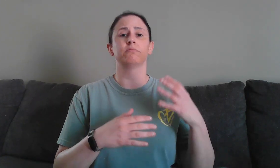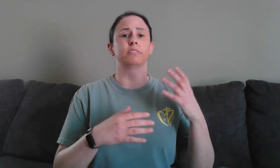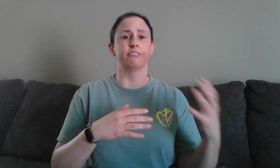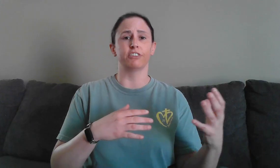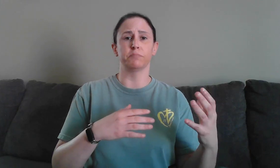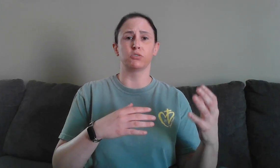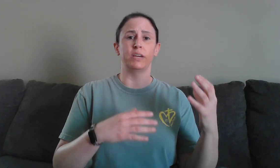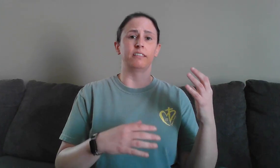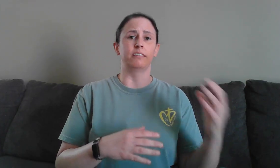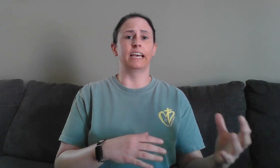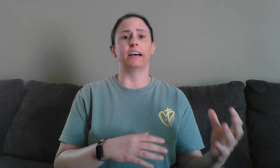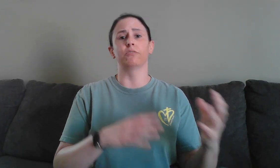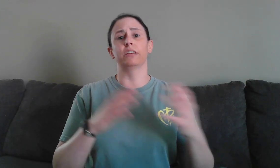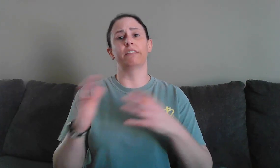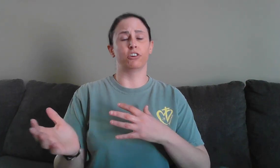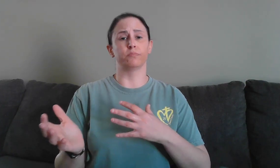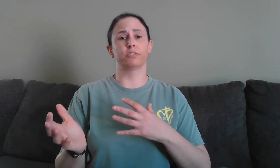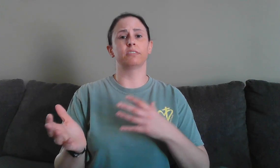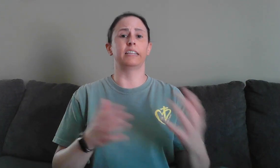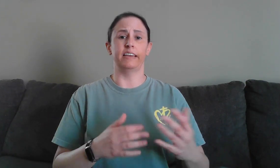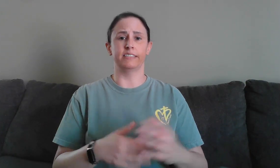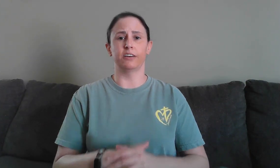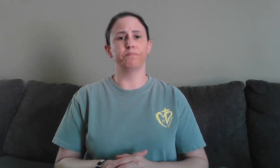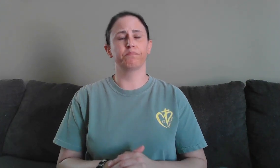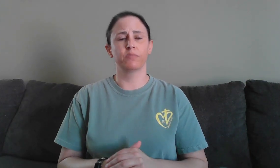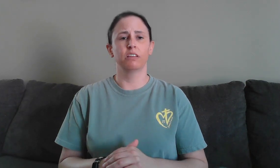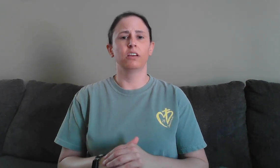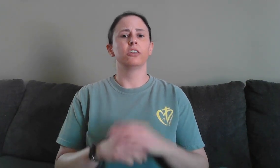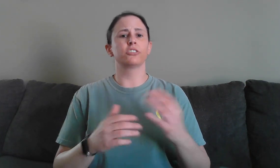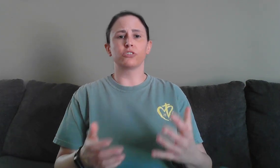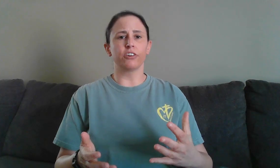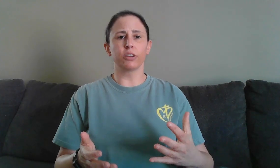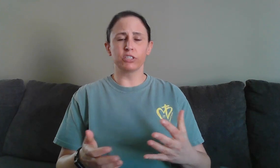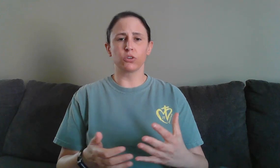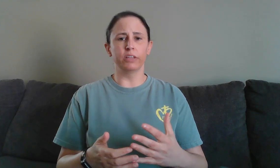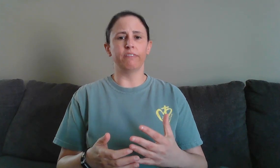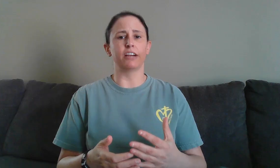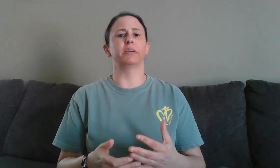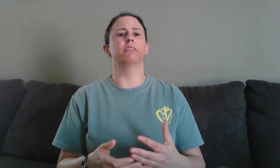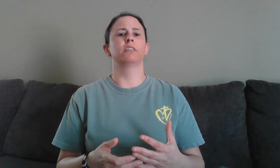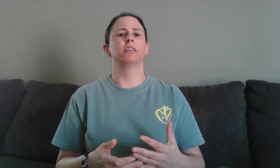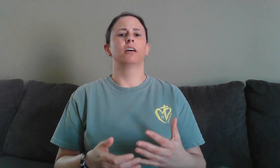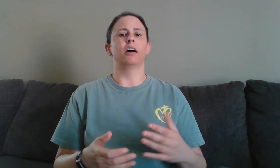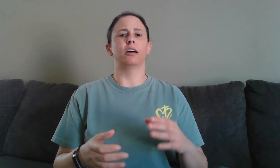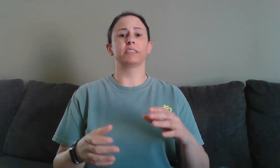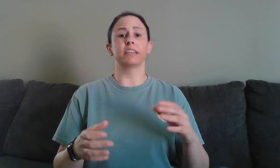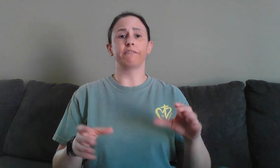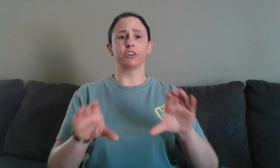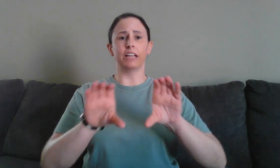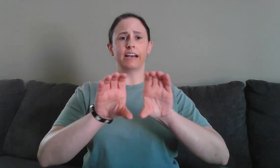the difference between noun and verbs in ASL. So starting with school environment, the sign for